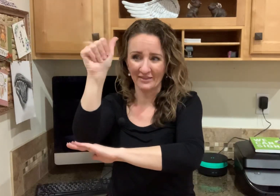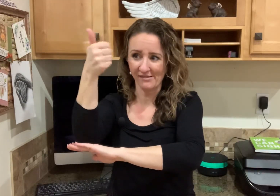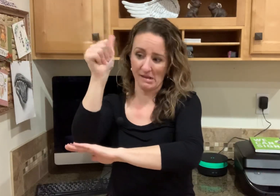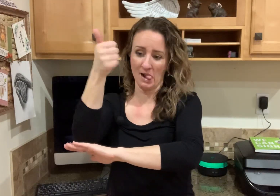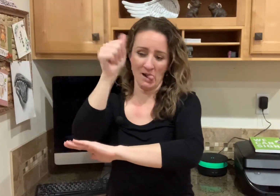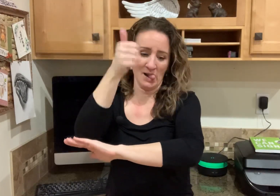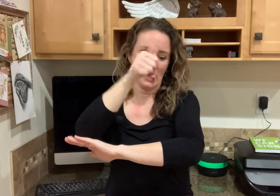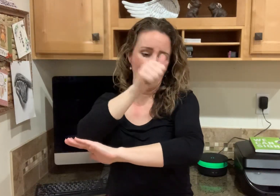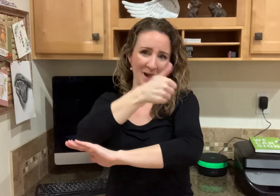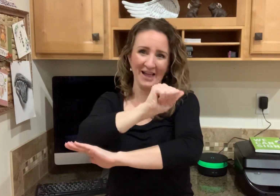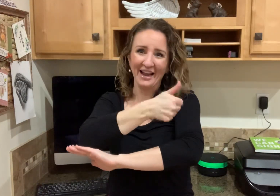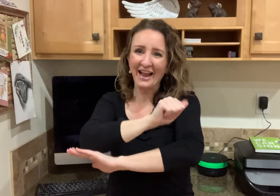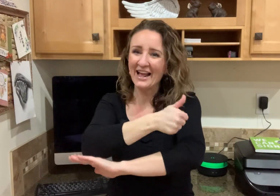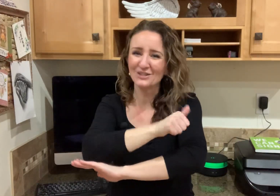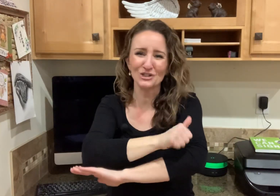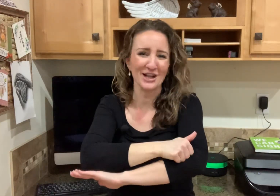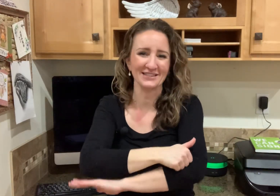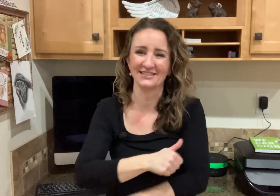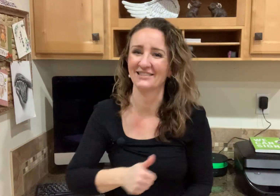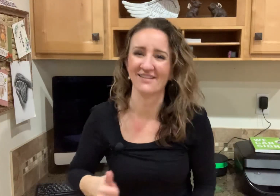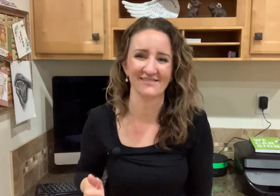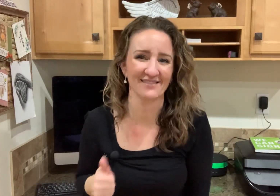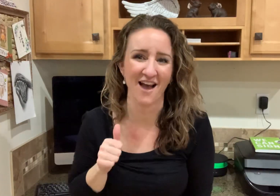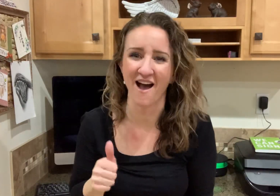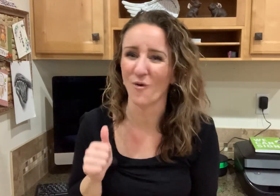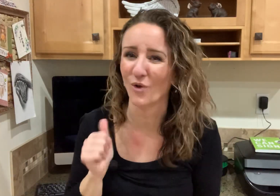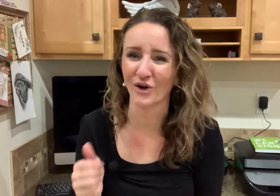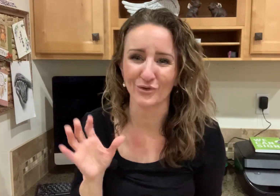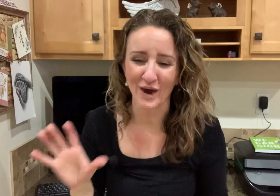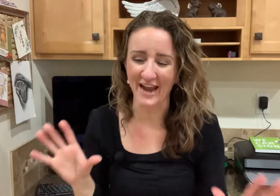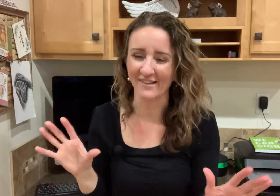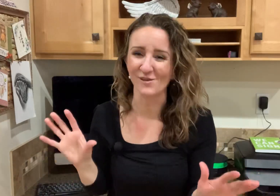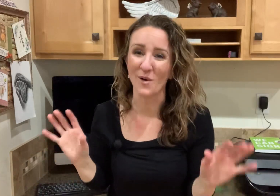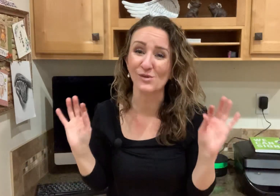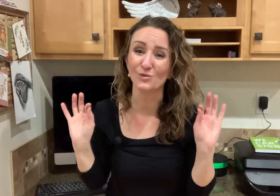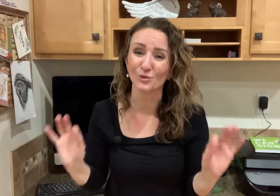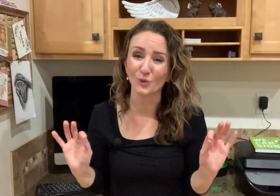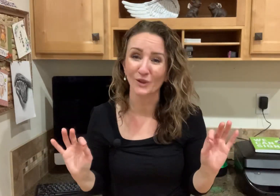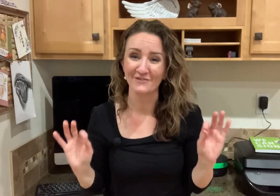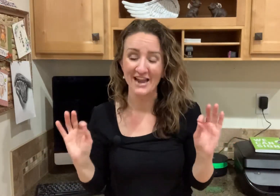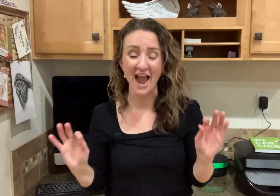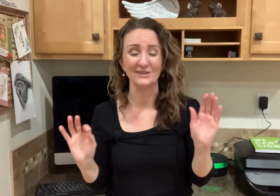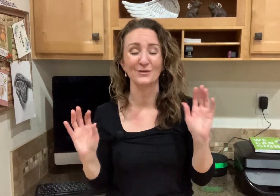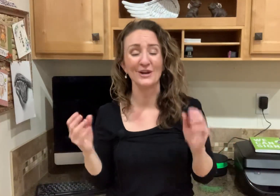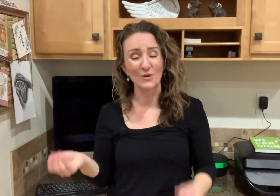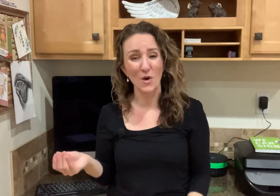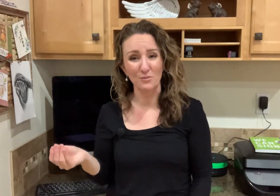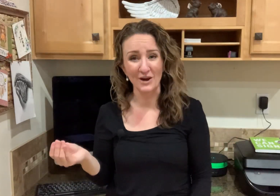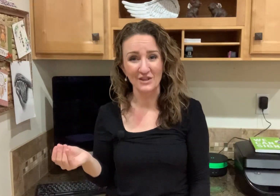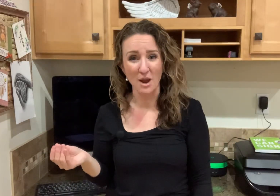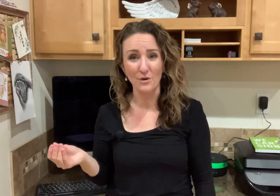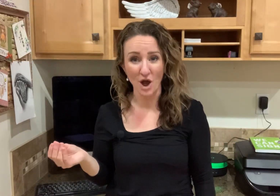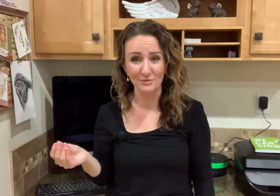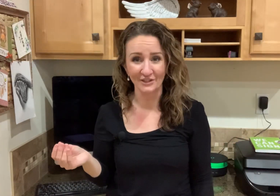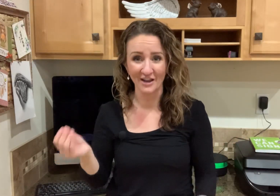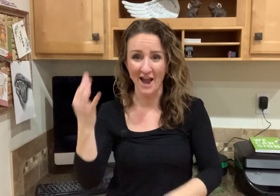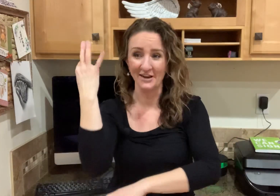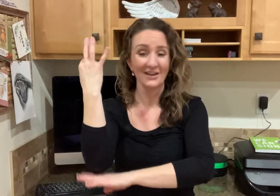this, it just does not work right. So it's rule of 9. You can incorporate the number up till 9.